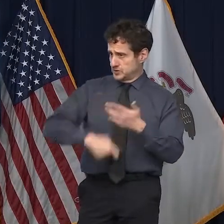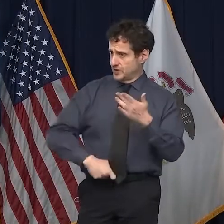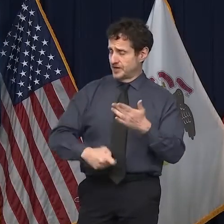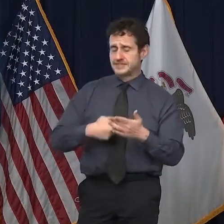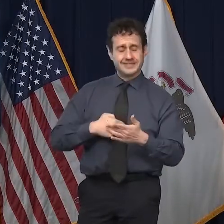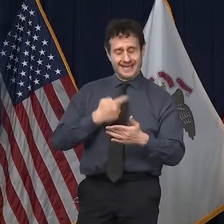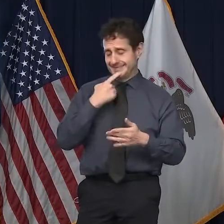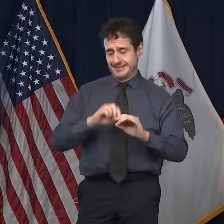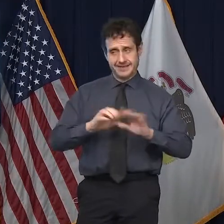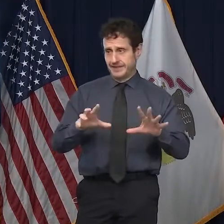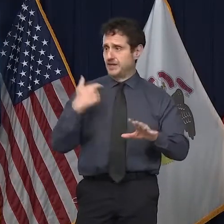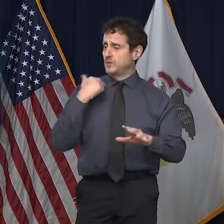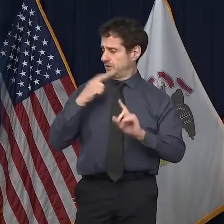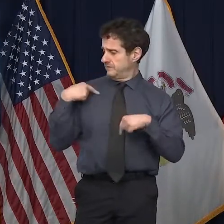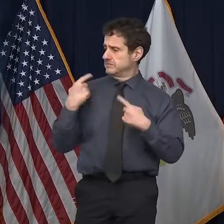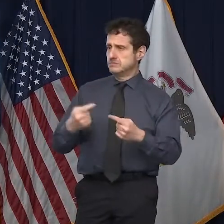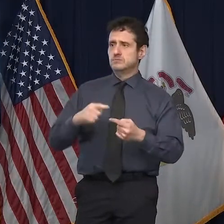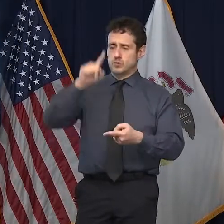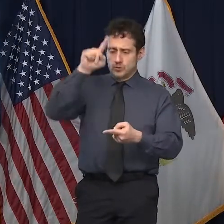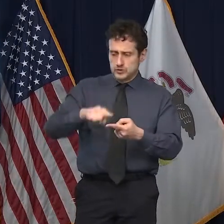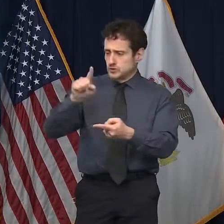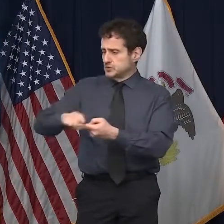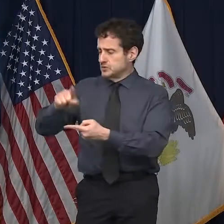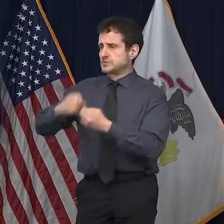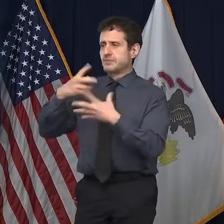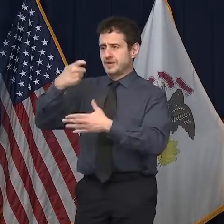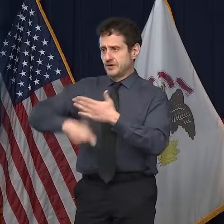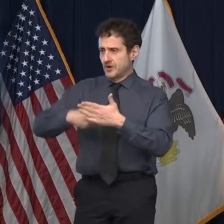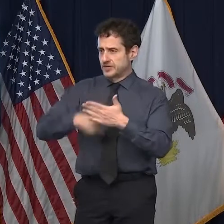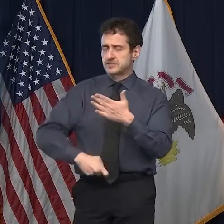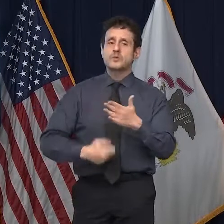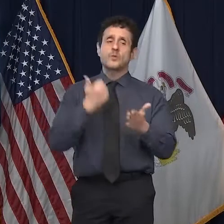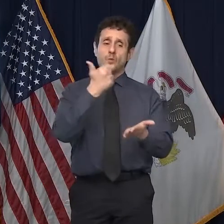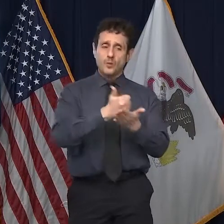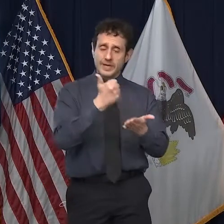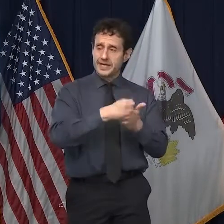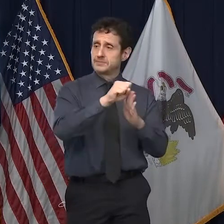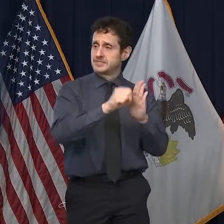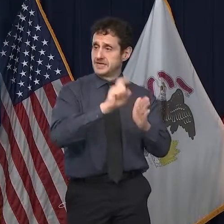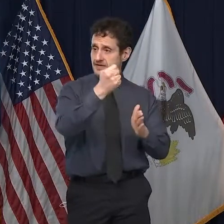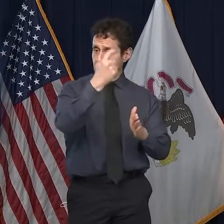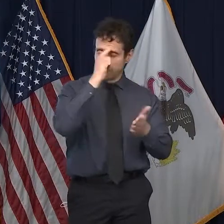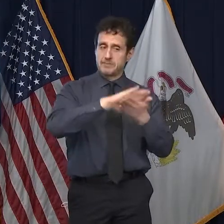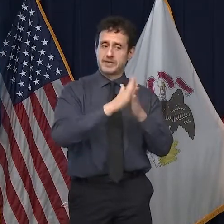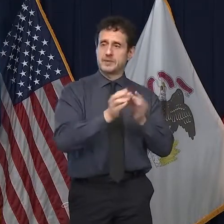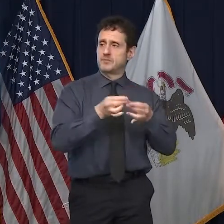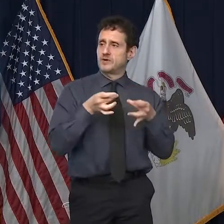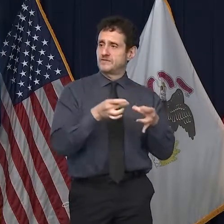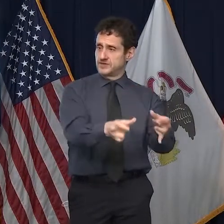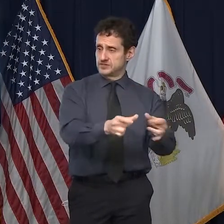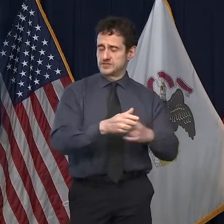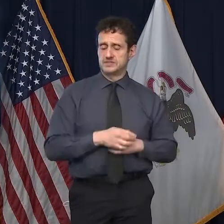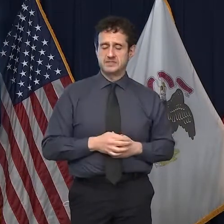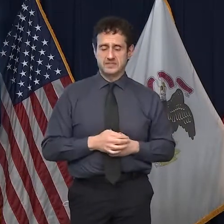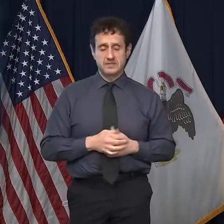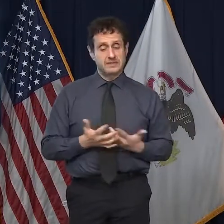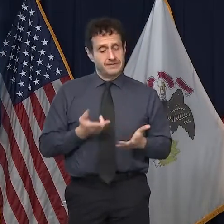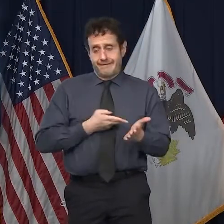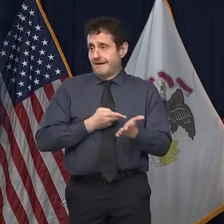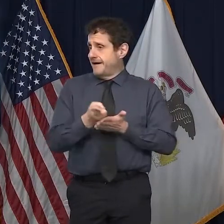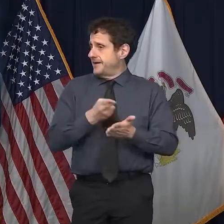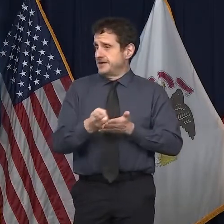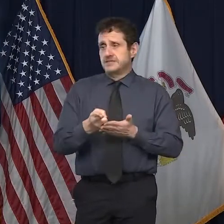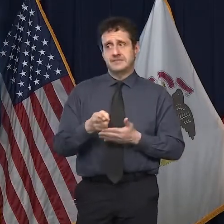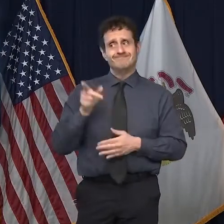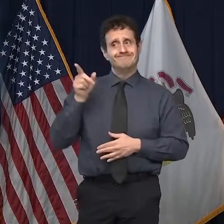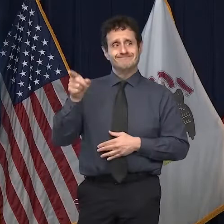done a lot of, we've put in place a lot of efficiencies in state government. And the fact is that, the